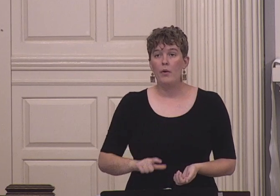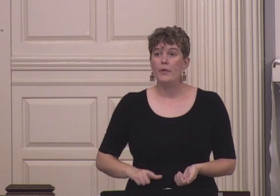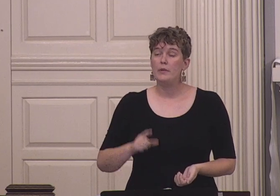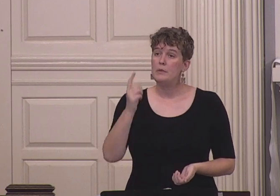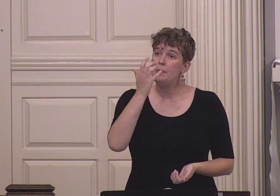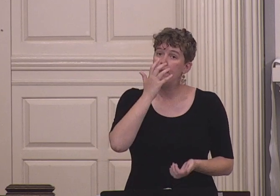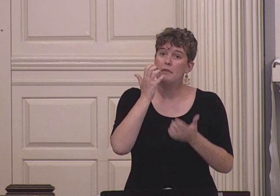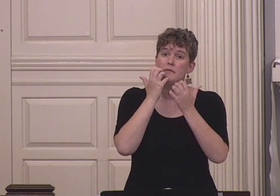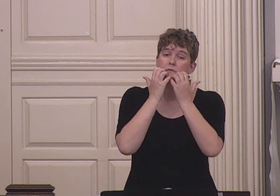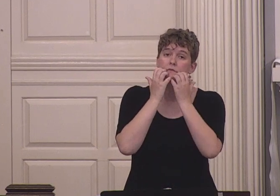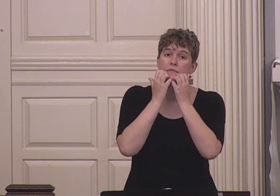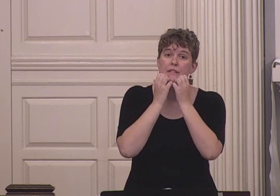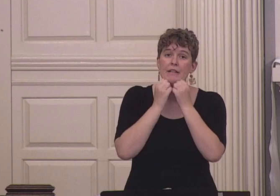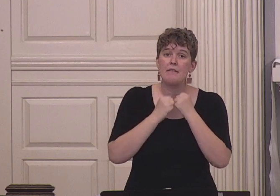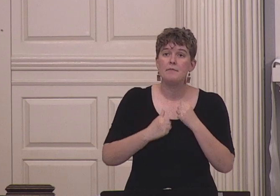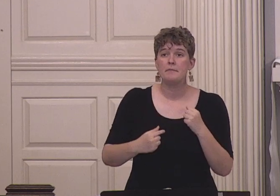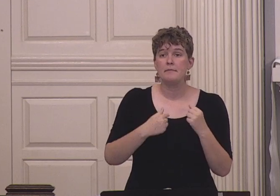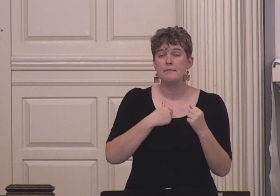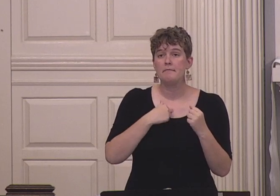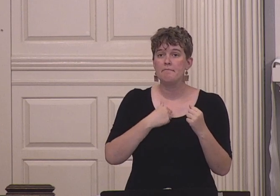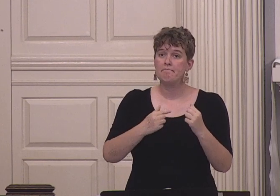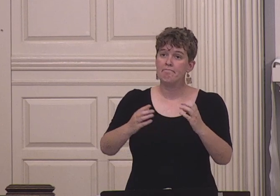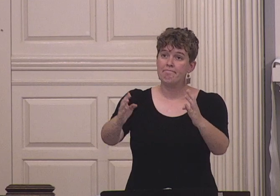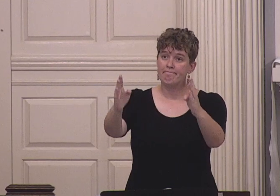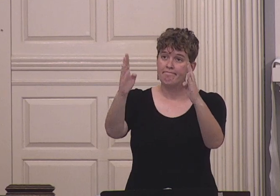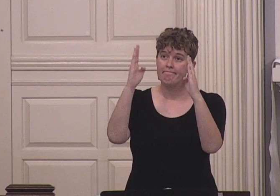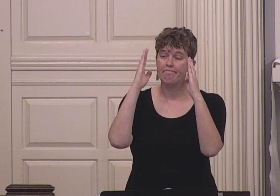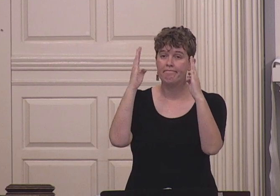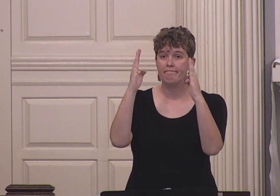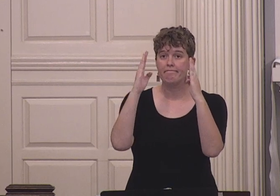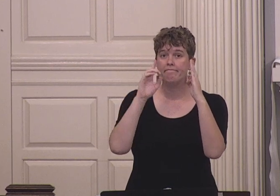Lord, in your great love,